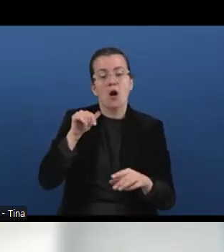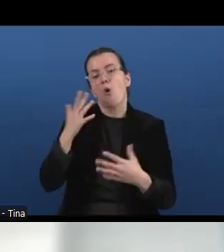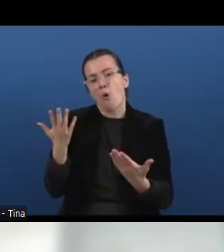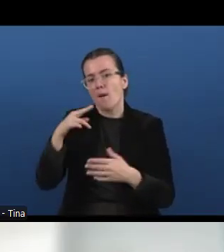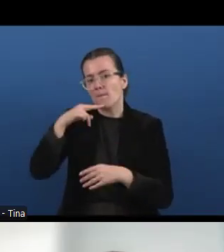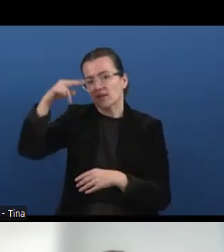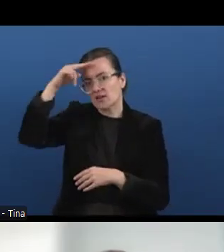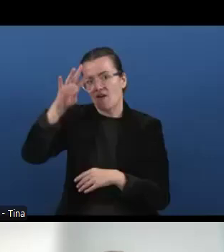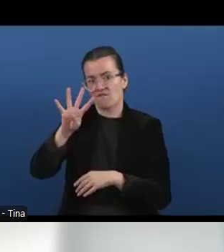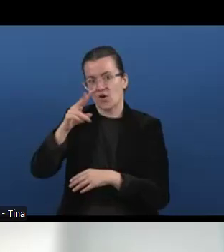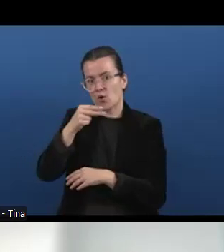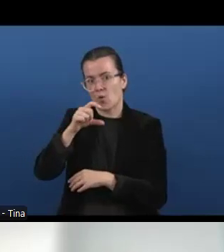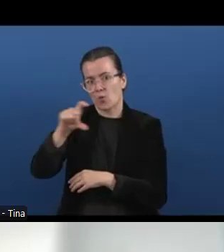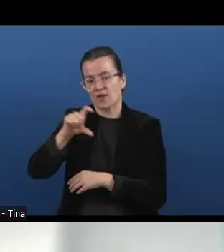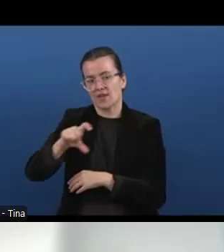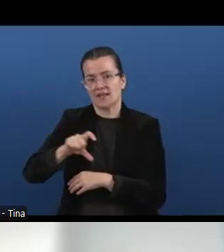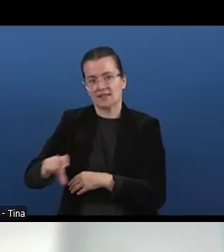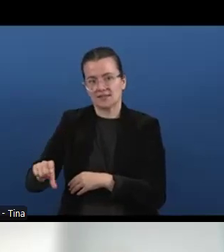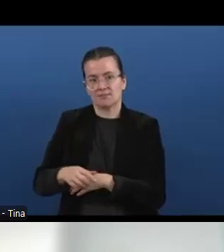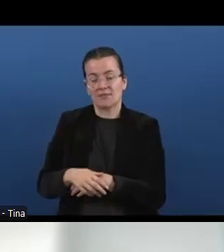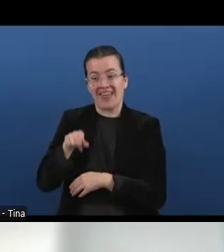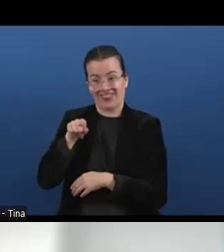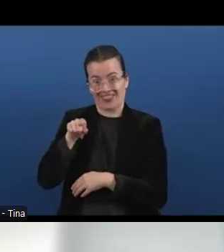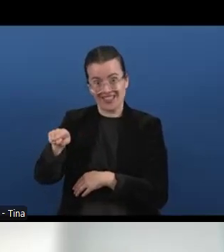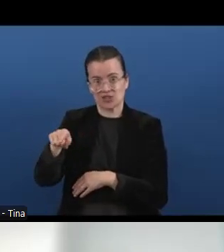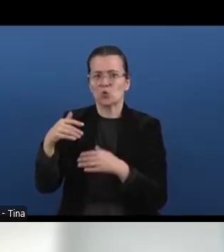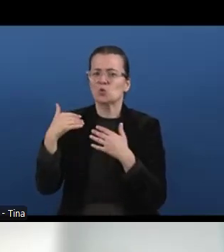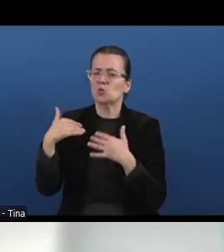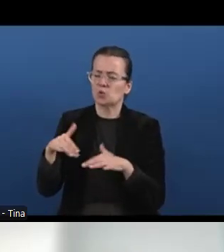weeks for paternity leave is quite challenging.